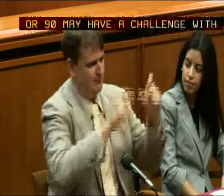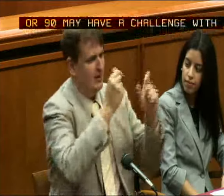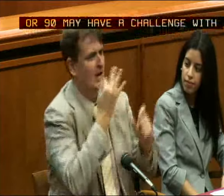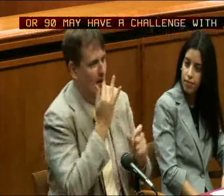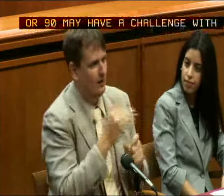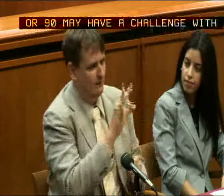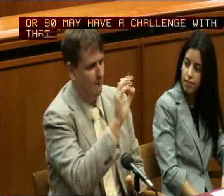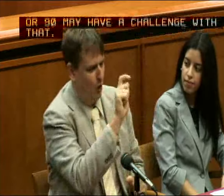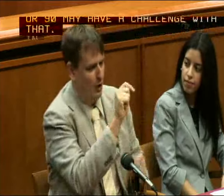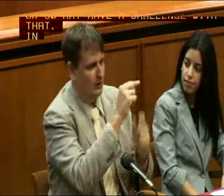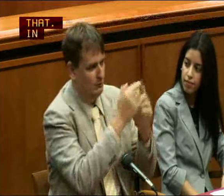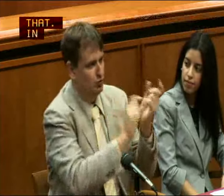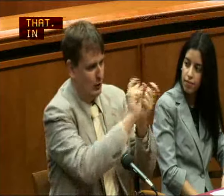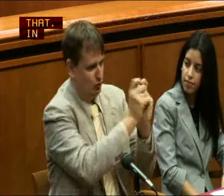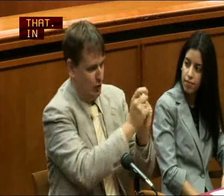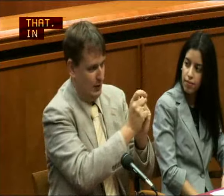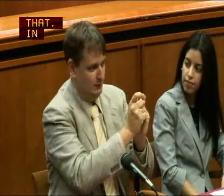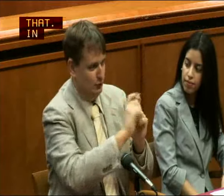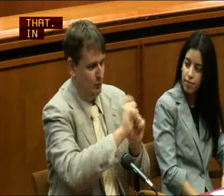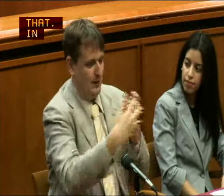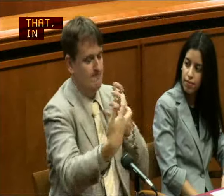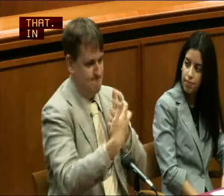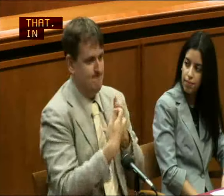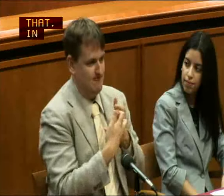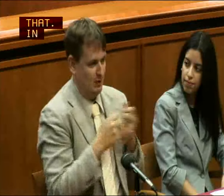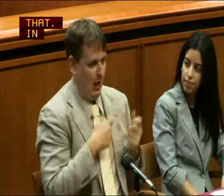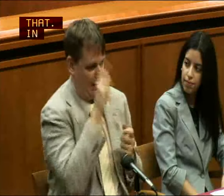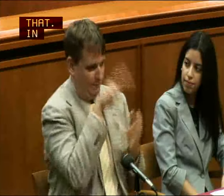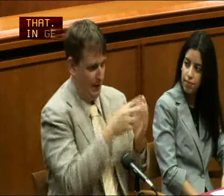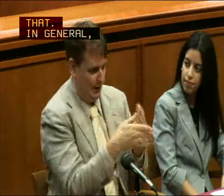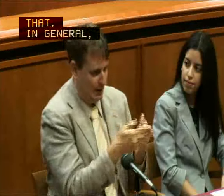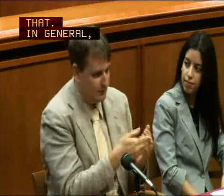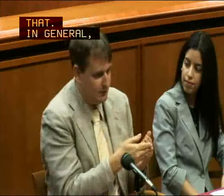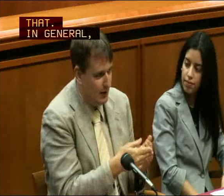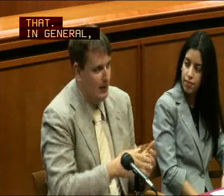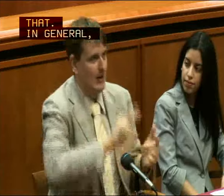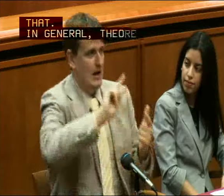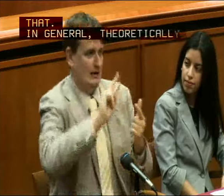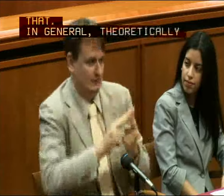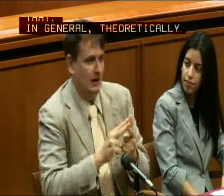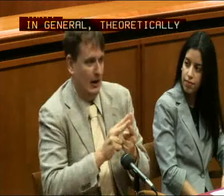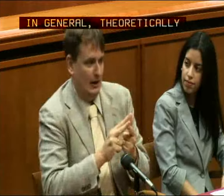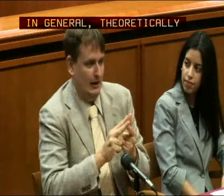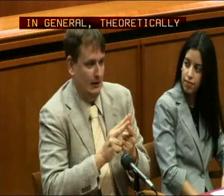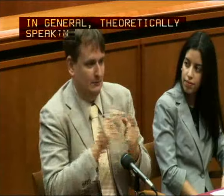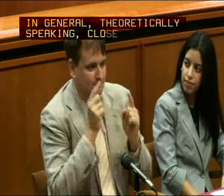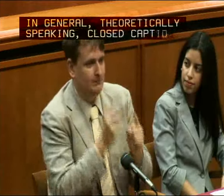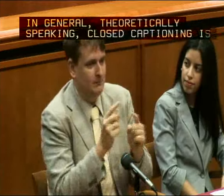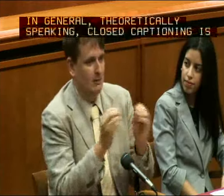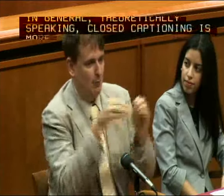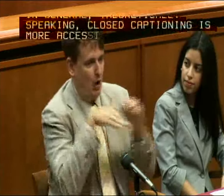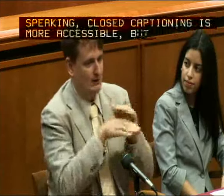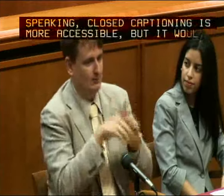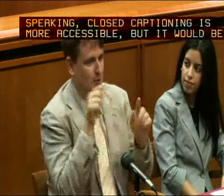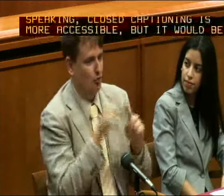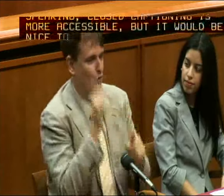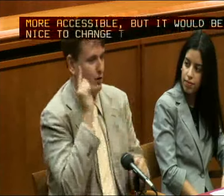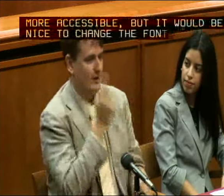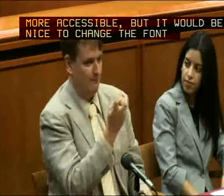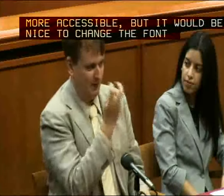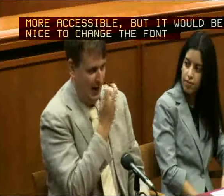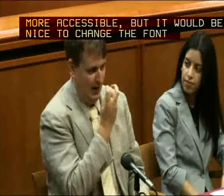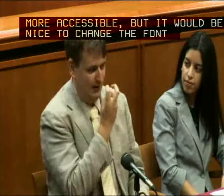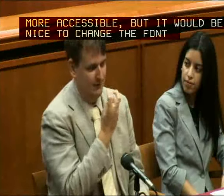accessible, but it would be nice to change the font size, the font color, to make it more